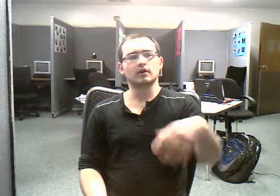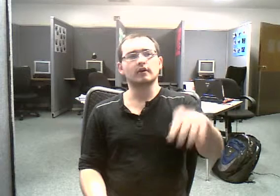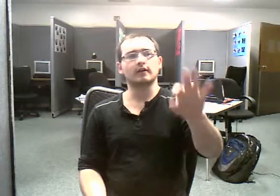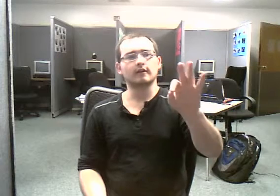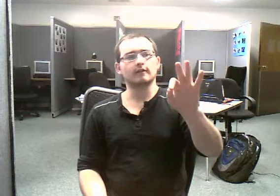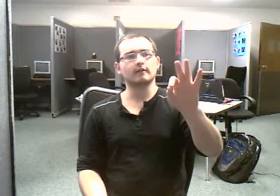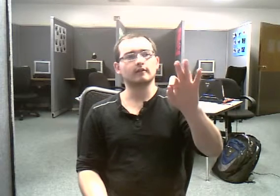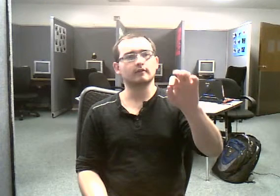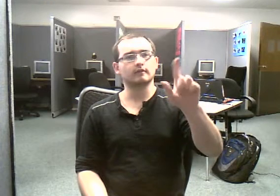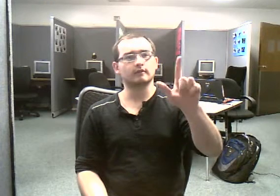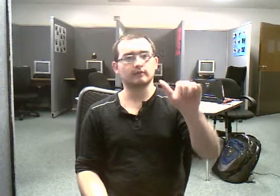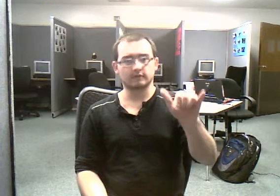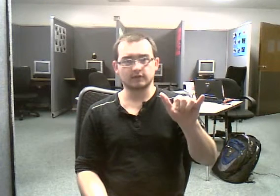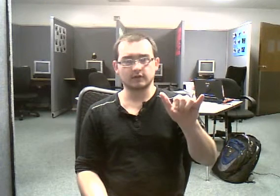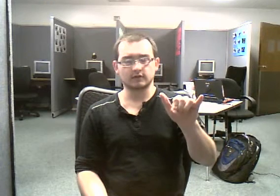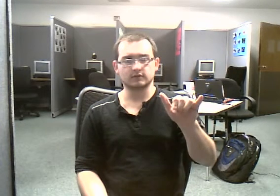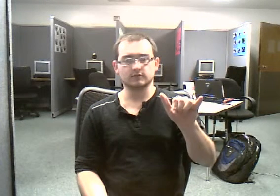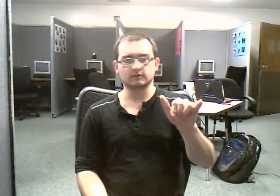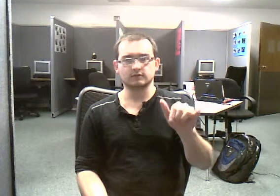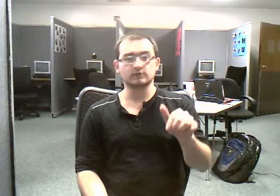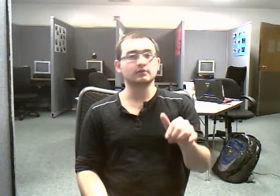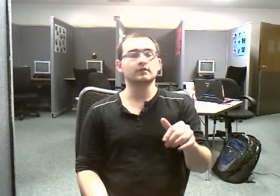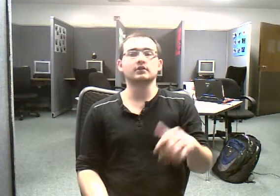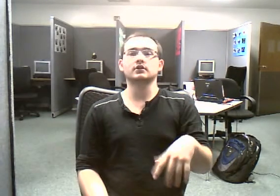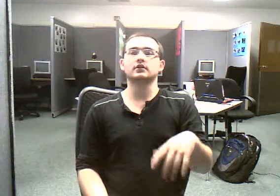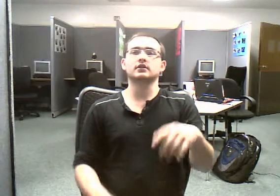trout stream. The eggs sink to the bottom and